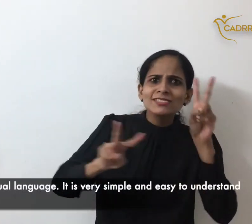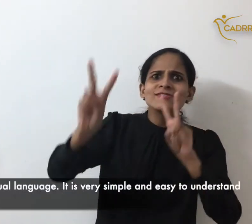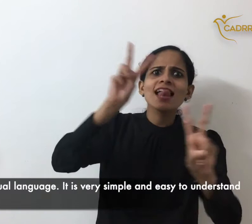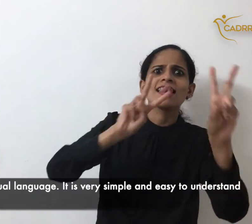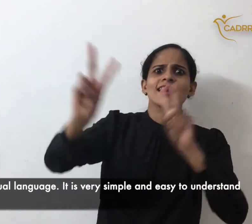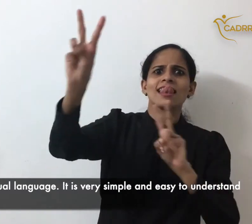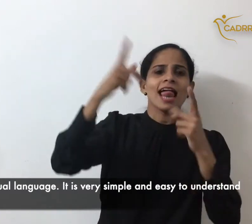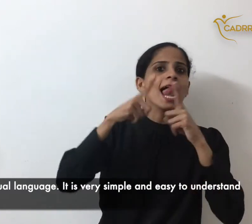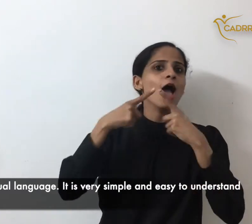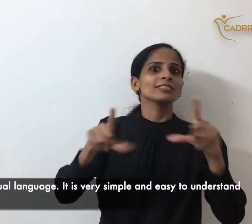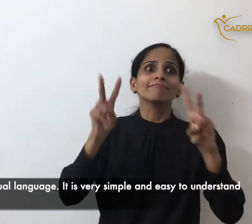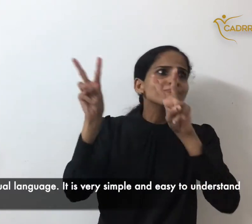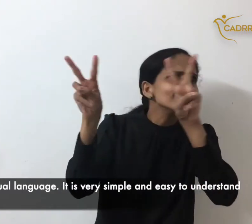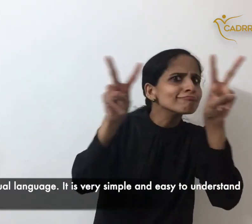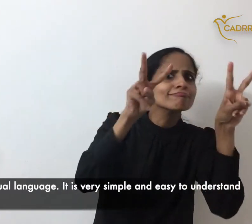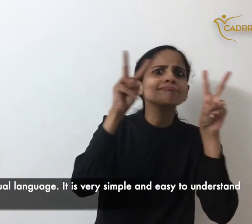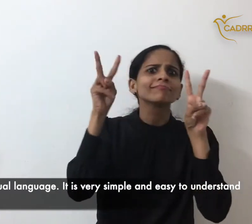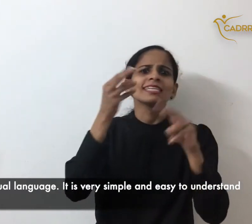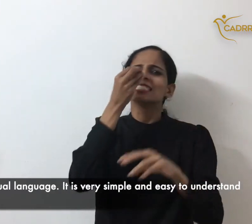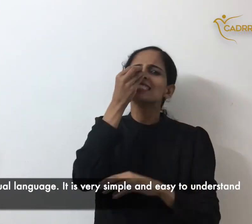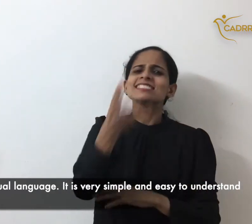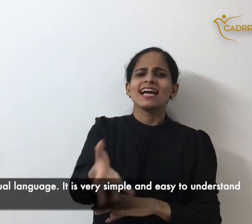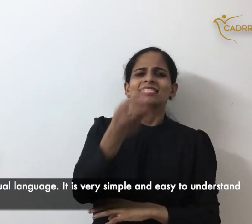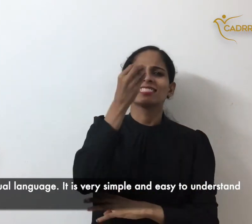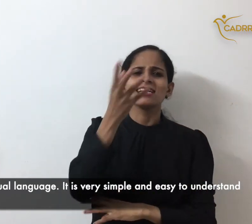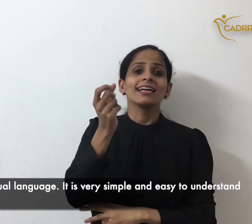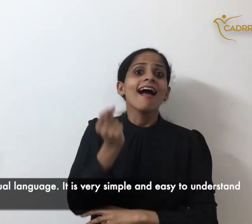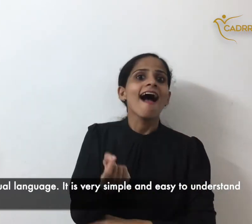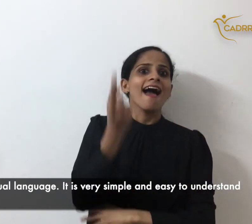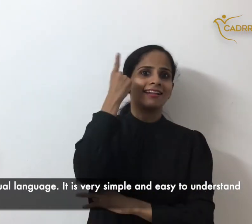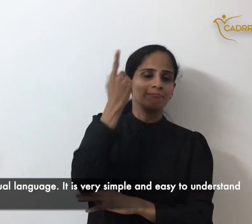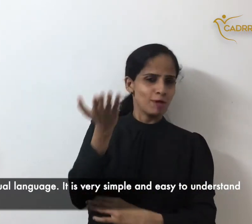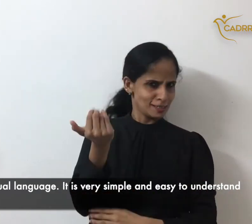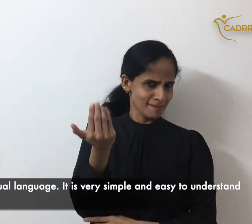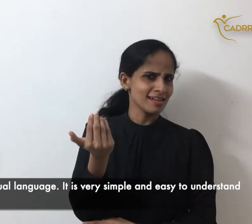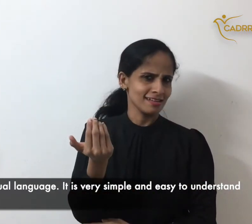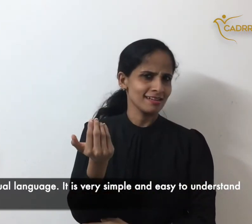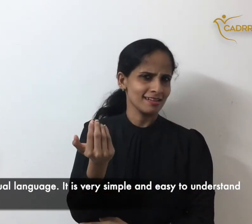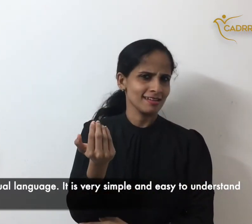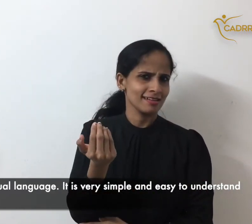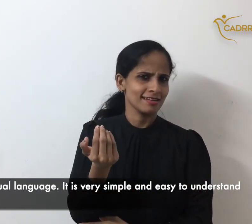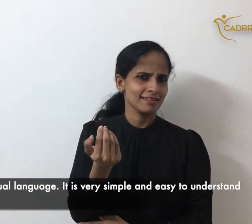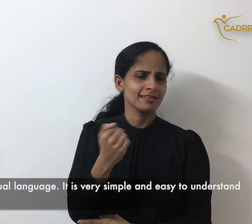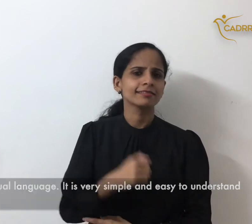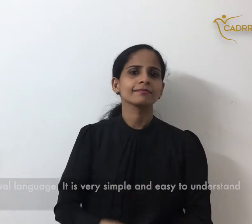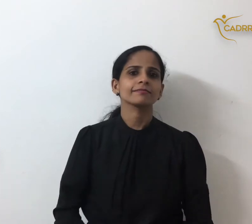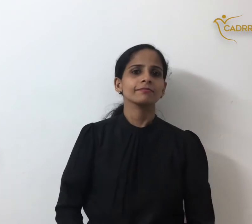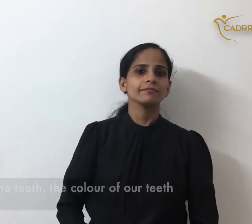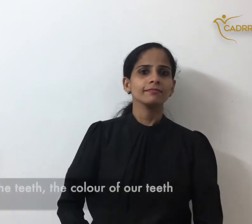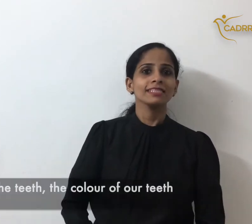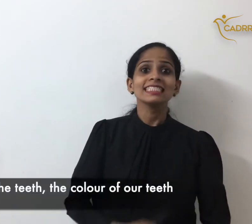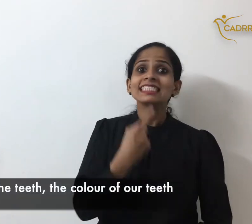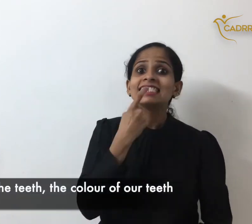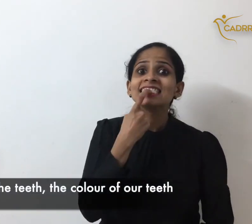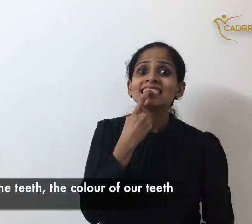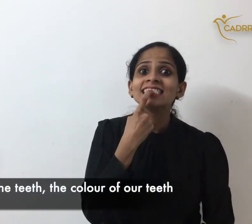Sign language is a visual language. It's very simple and easy to understand.